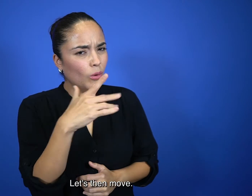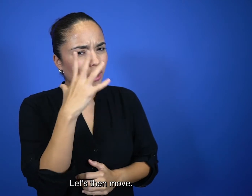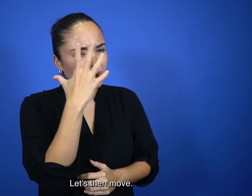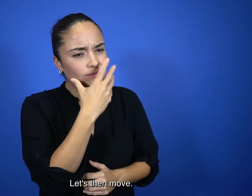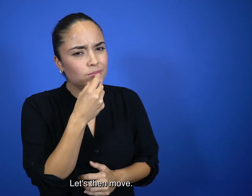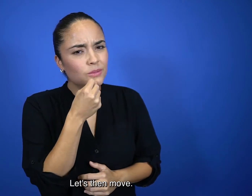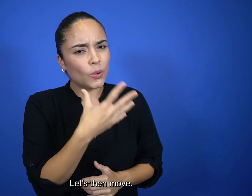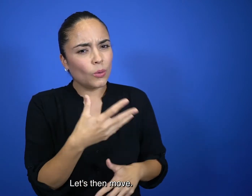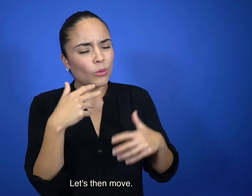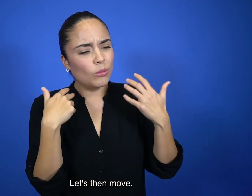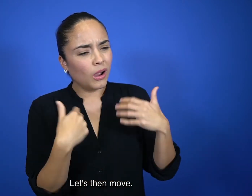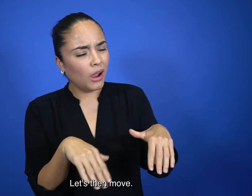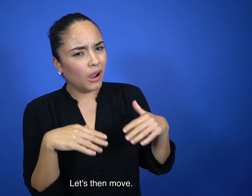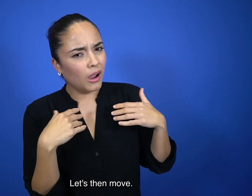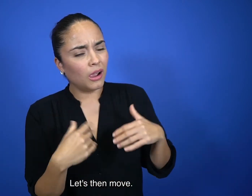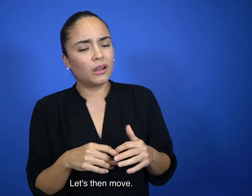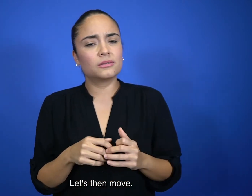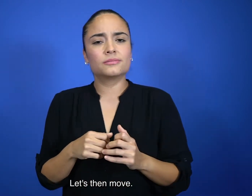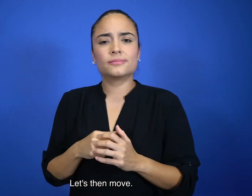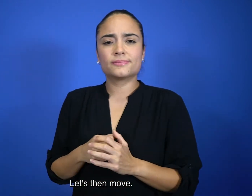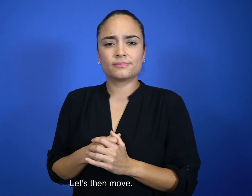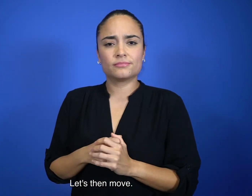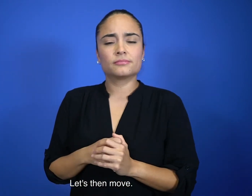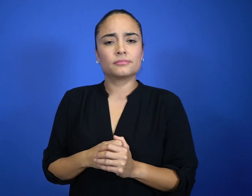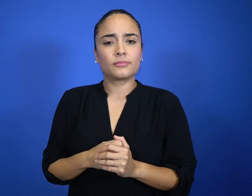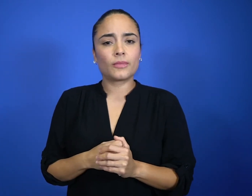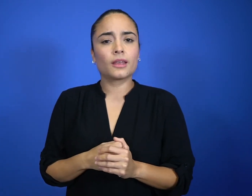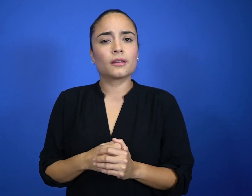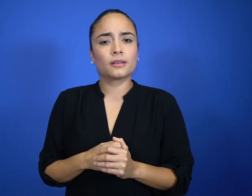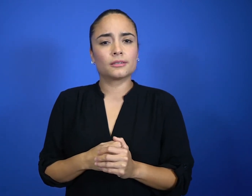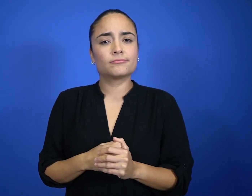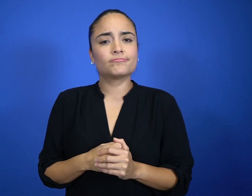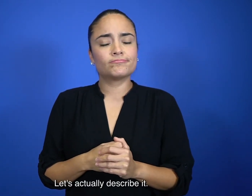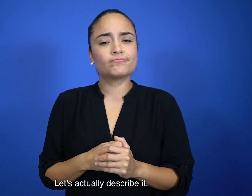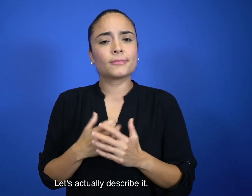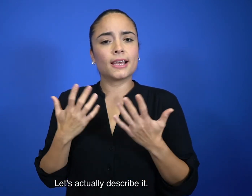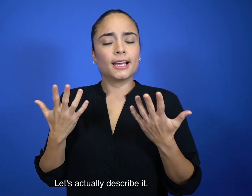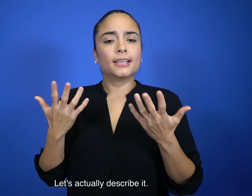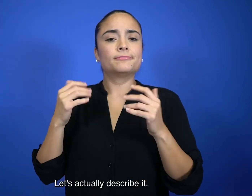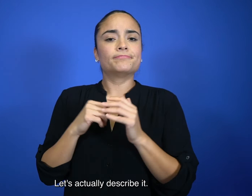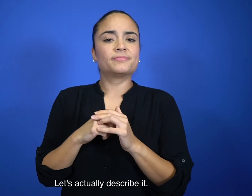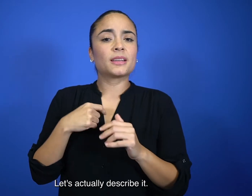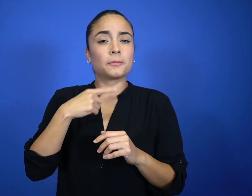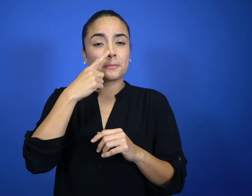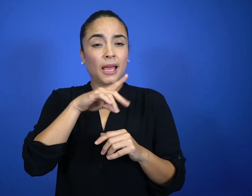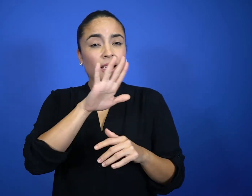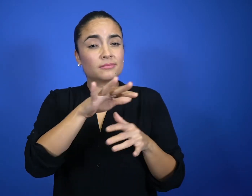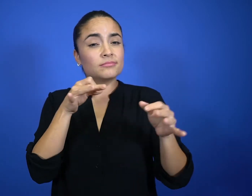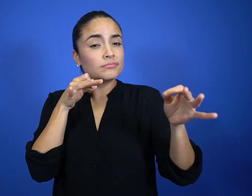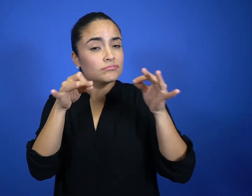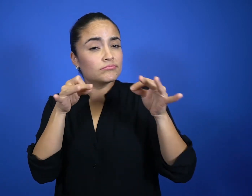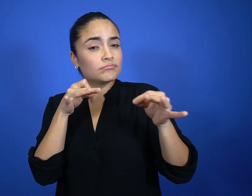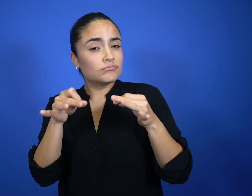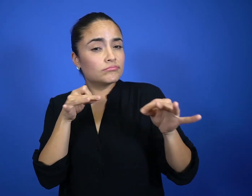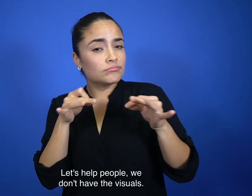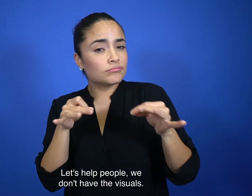Let's then move. Let's actually describe it. Let's